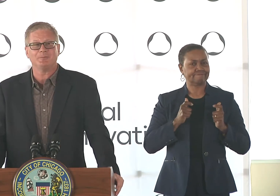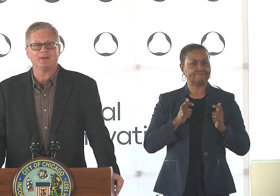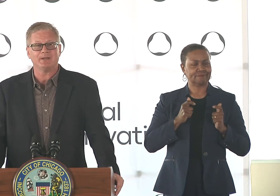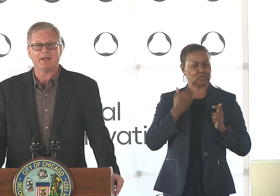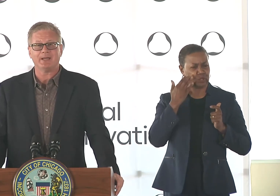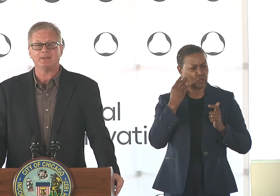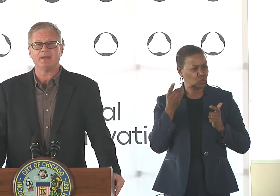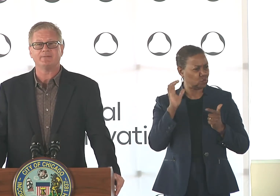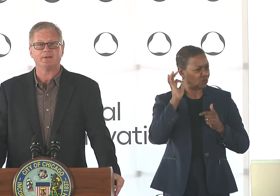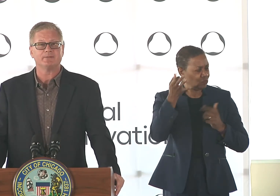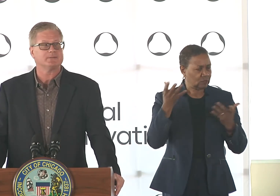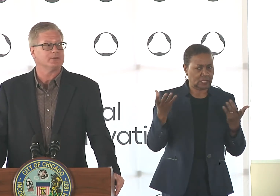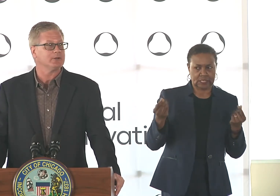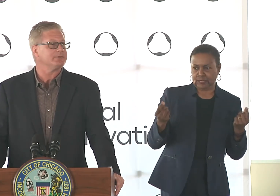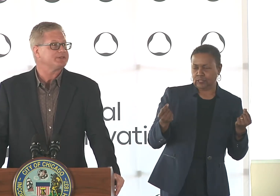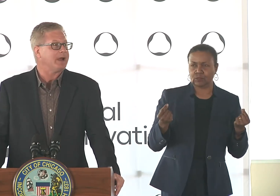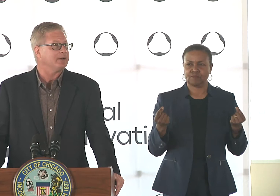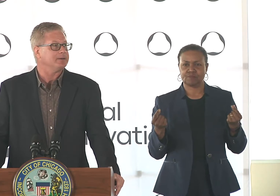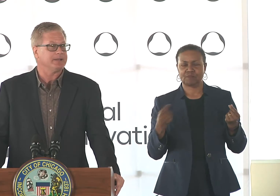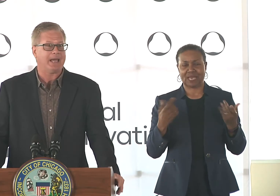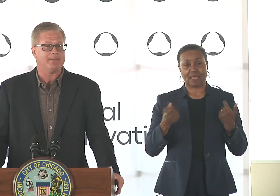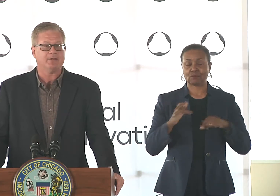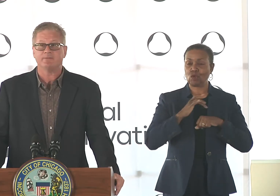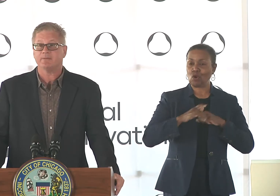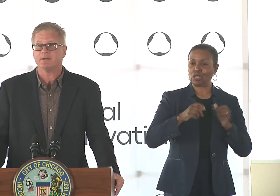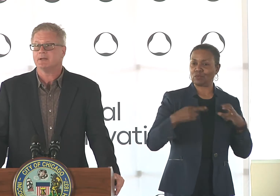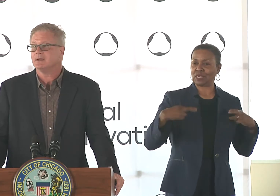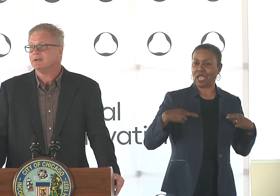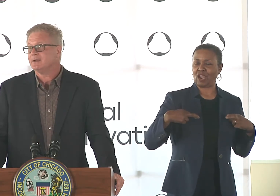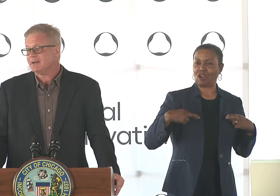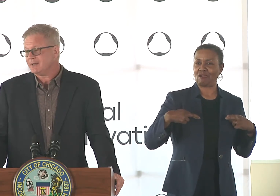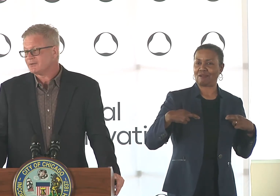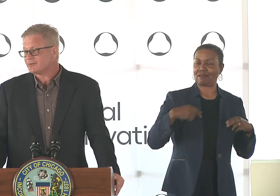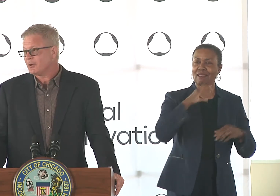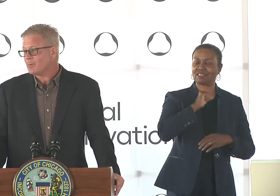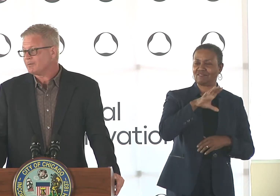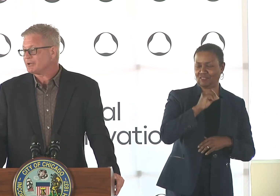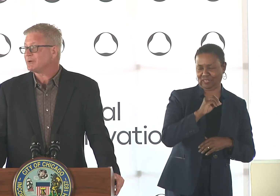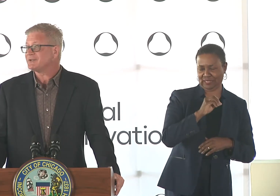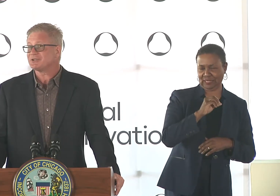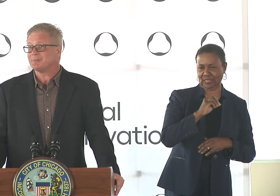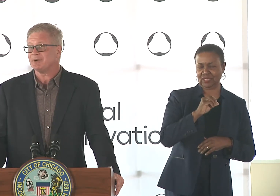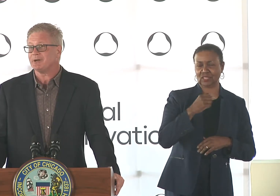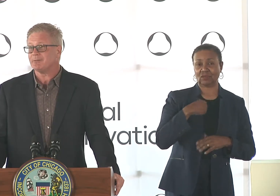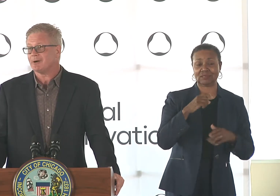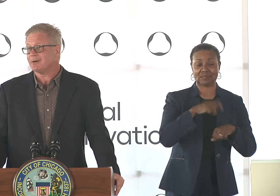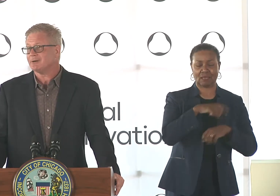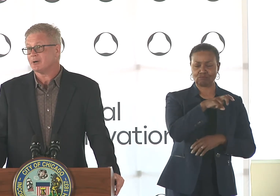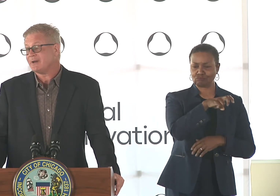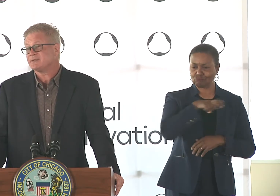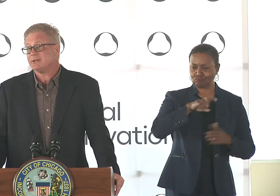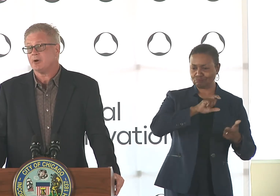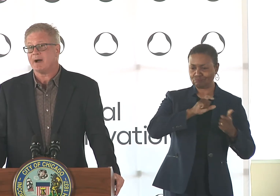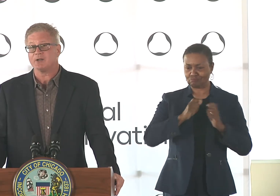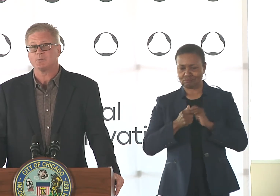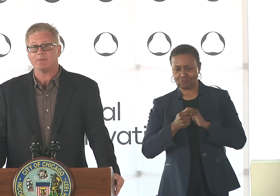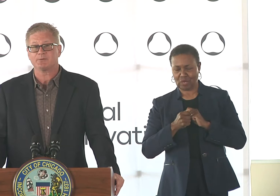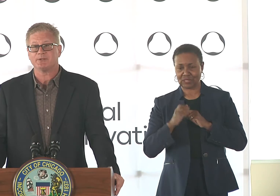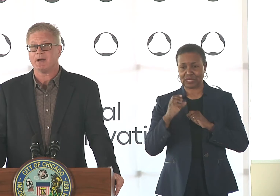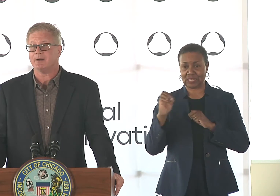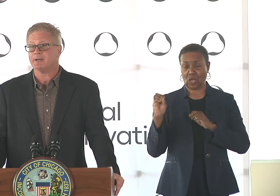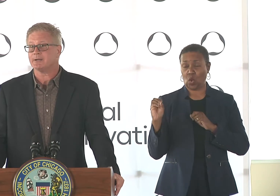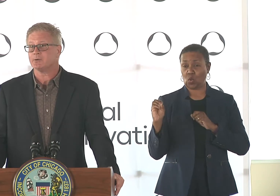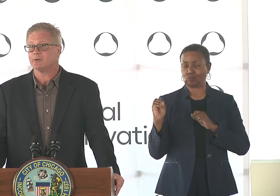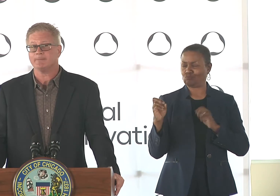to do, but I had the benefit of early retiring at Abbott at 50. And so we were in a transition period where our great CEO, Miles White,